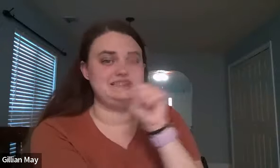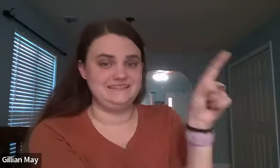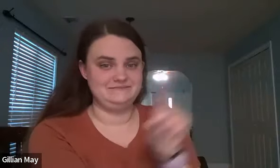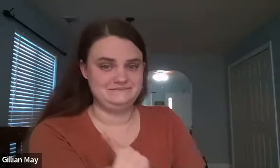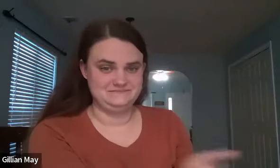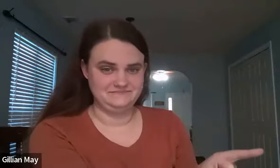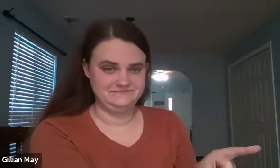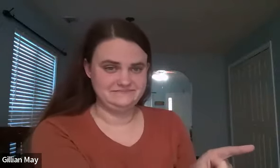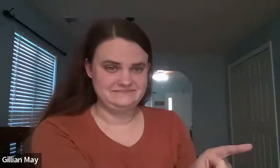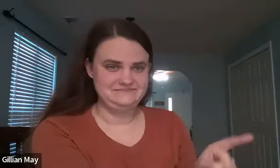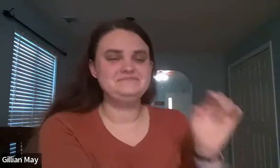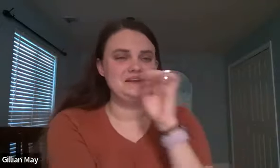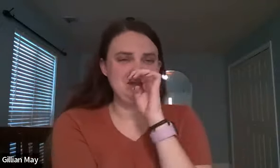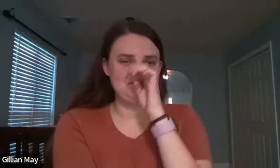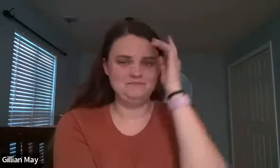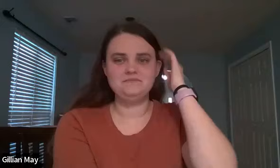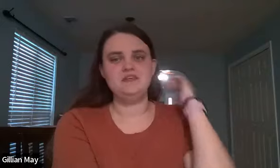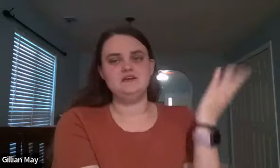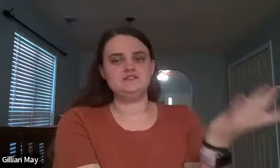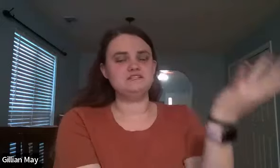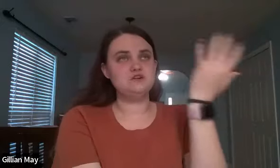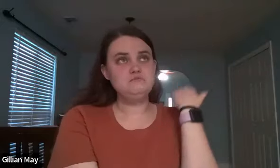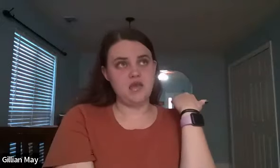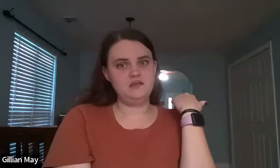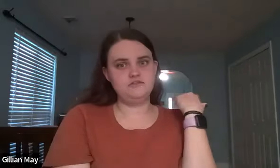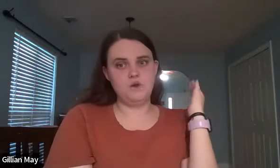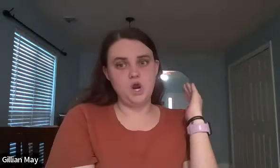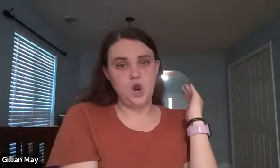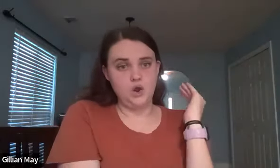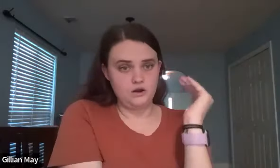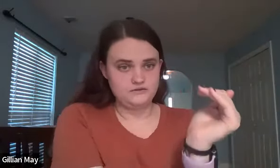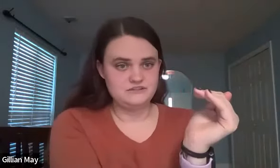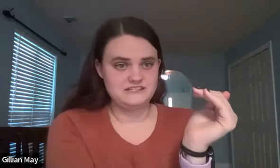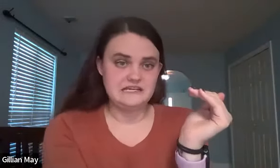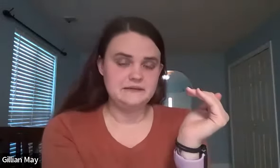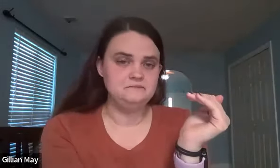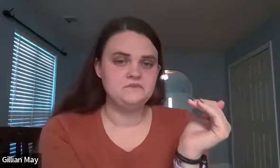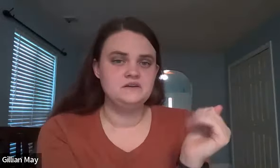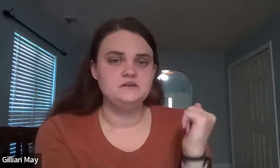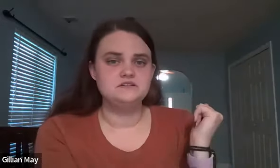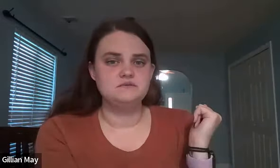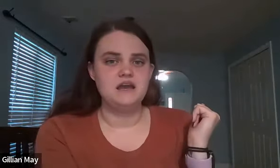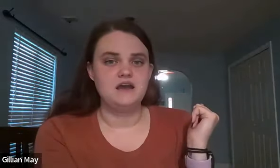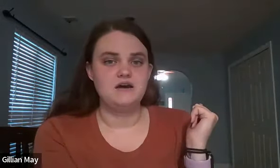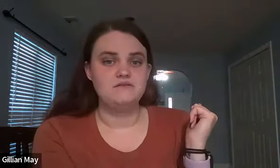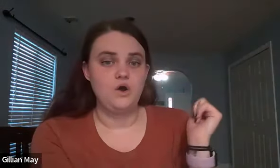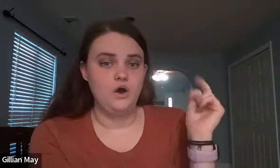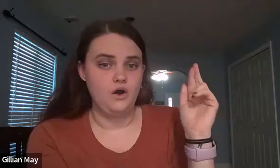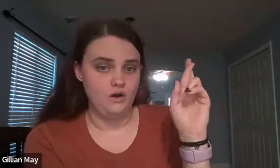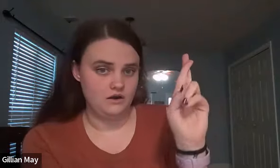Z. Okay, so let's go back through our R through Z. So we have